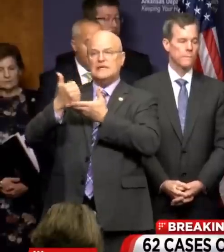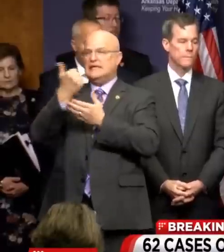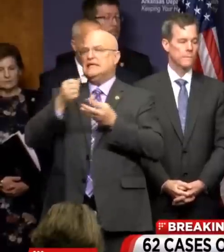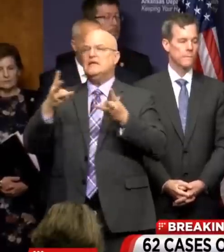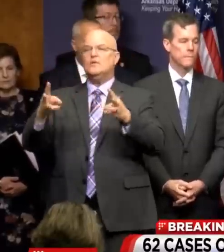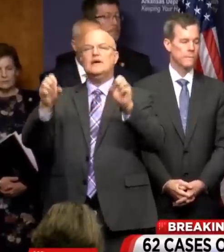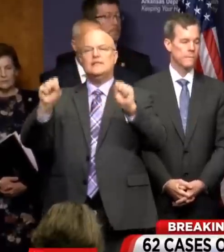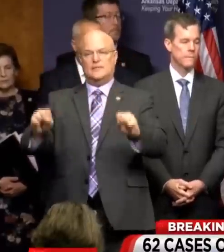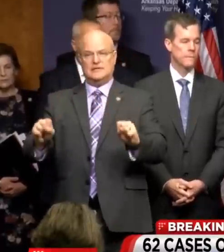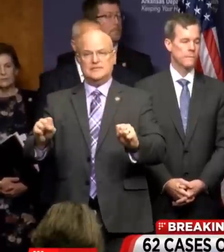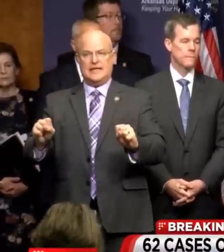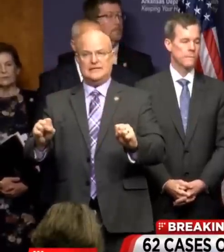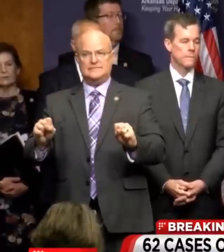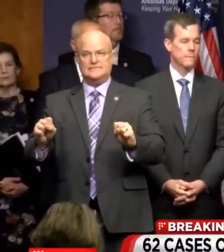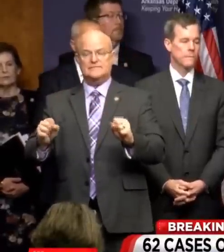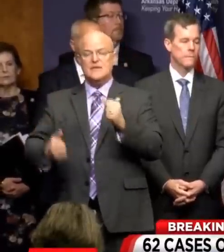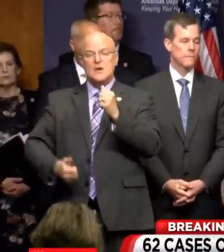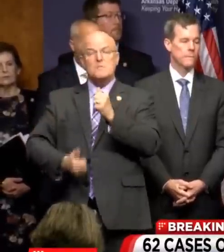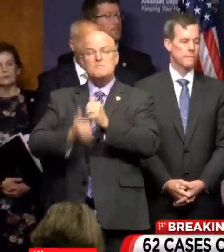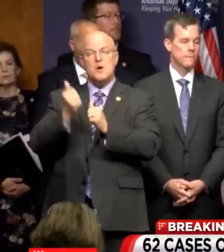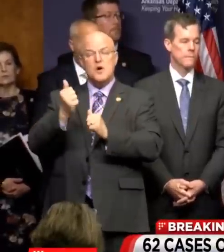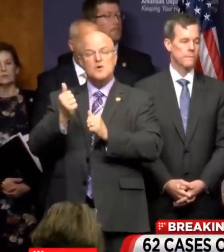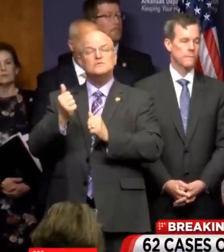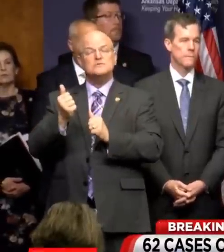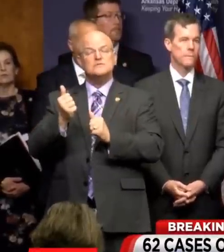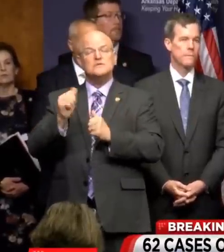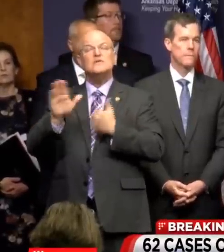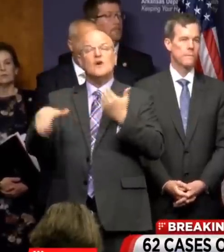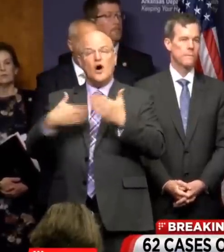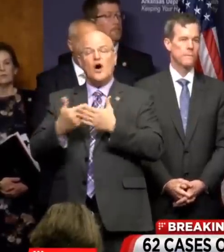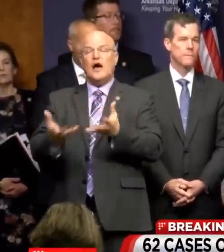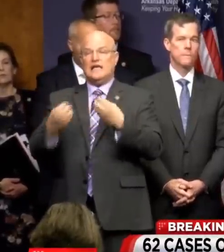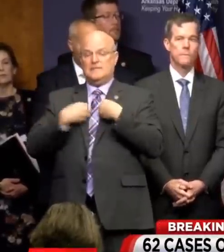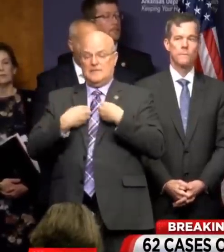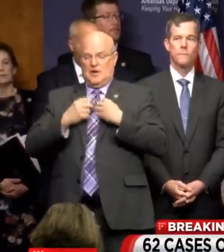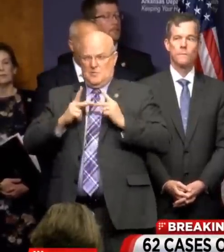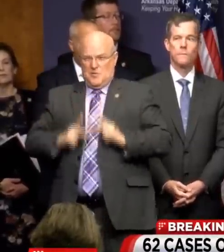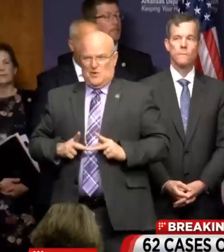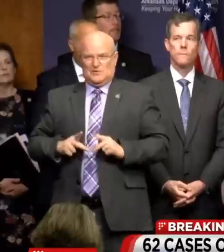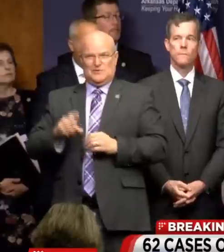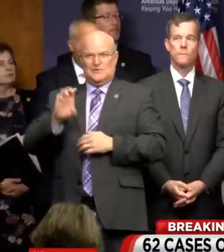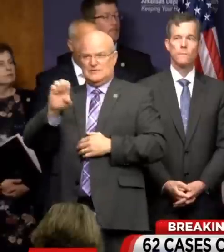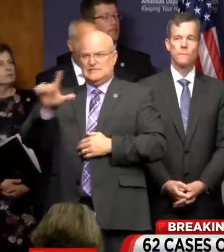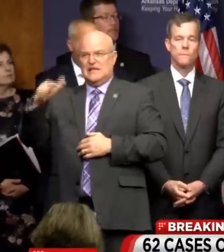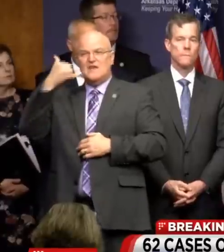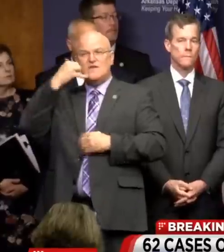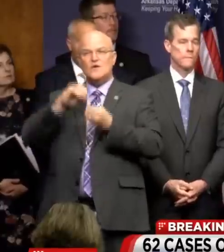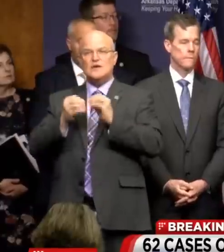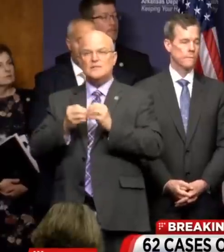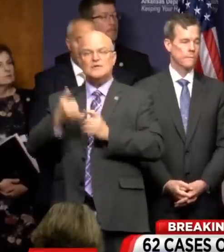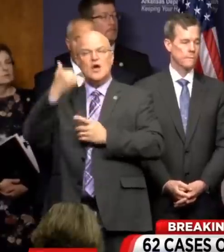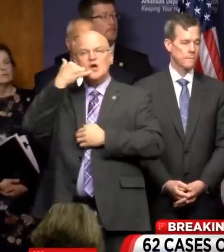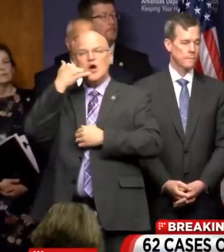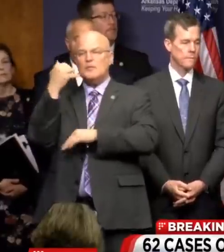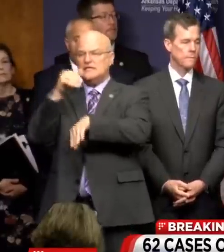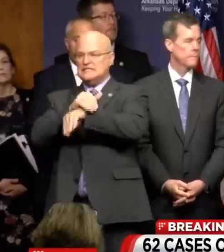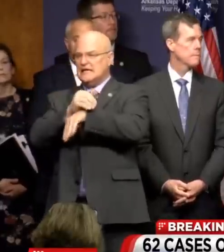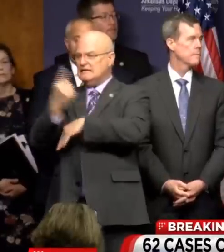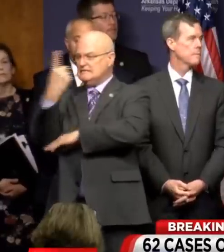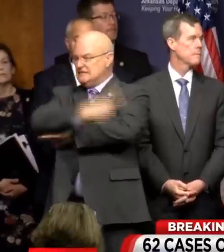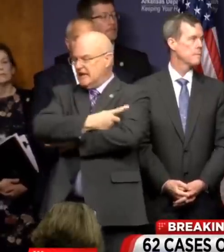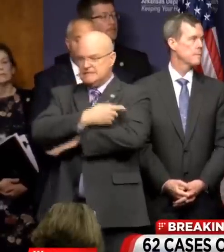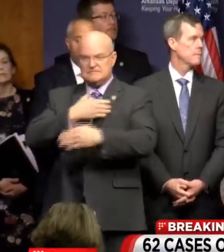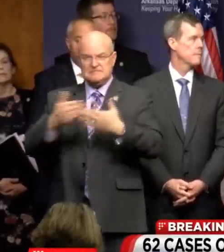any way they possibly could. Most of them, if not all of them, have given me their personal cell phones and said, call me anytime, day or night, if I can